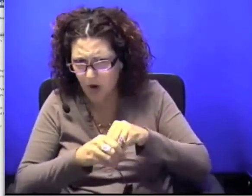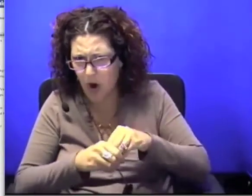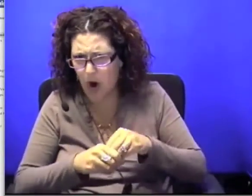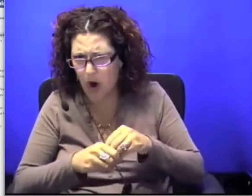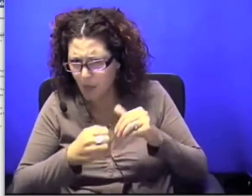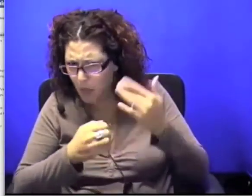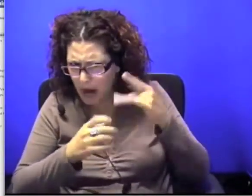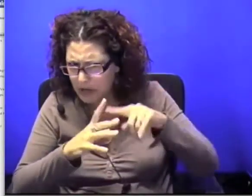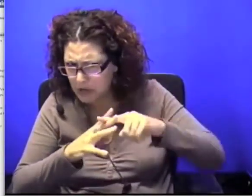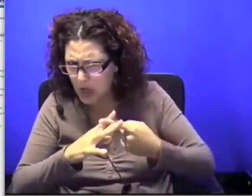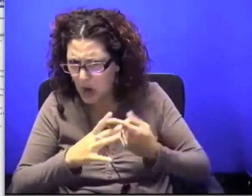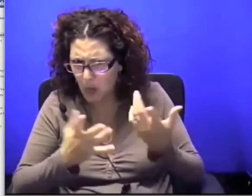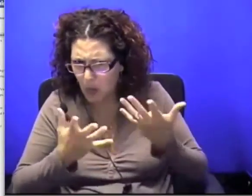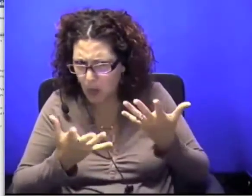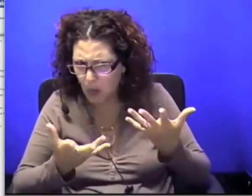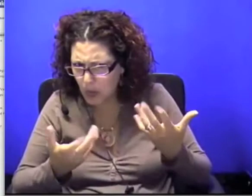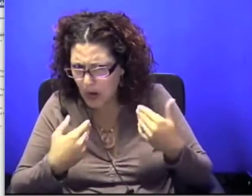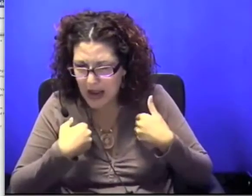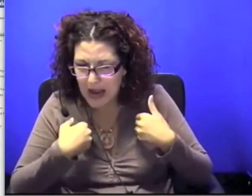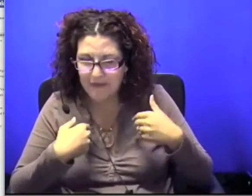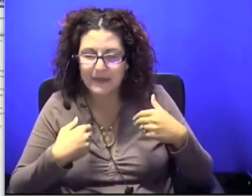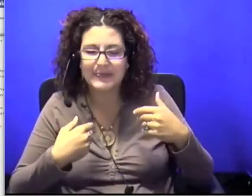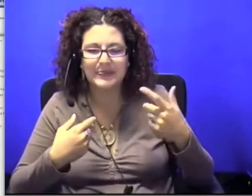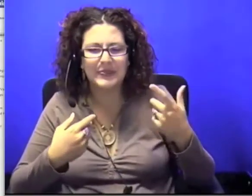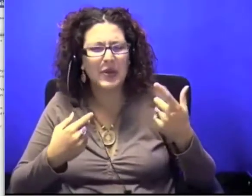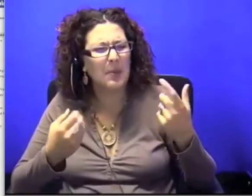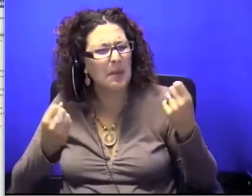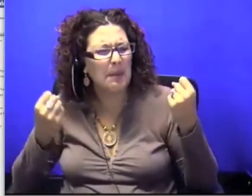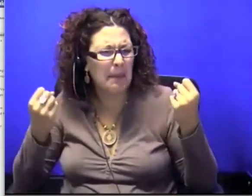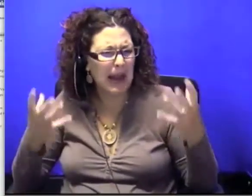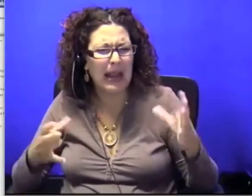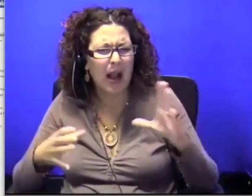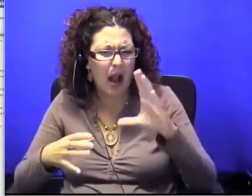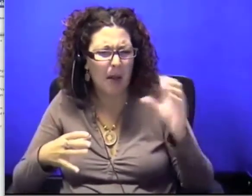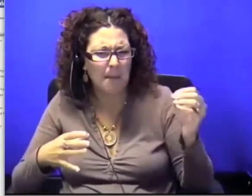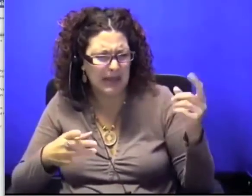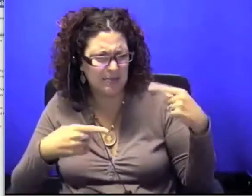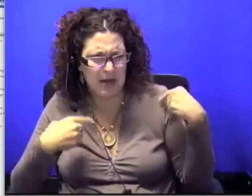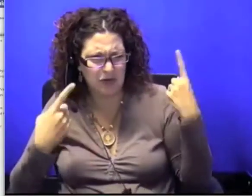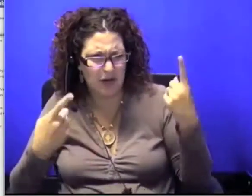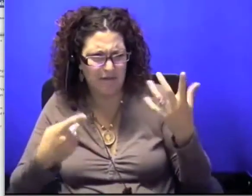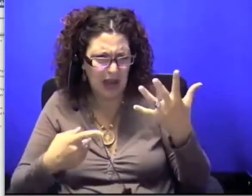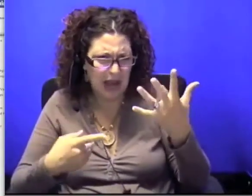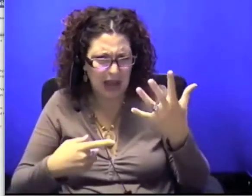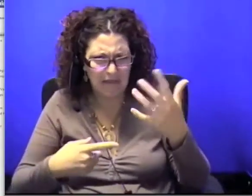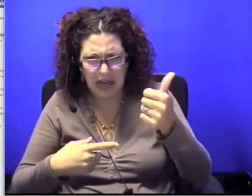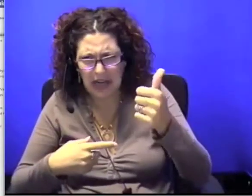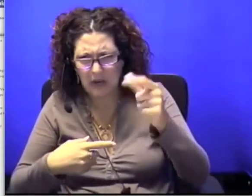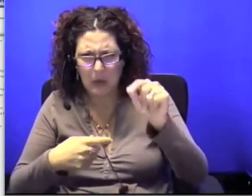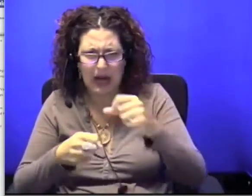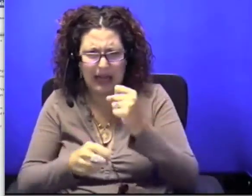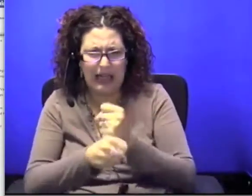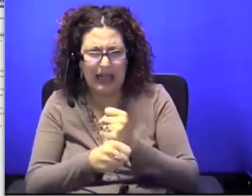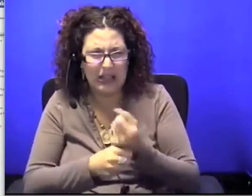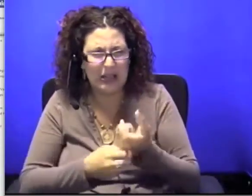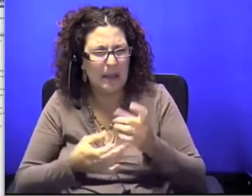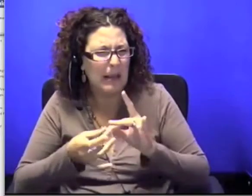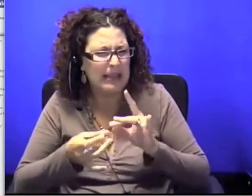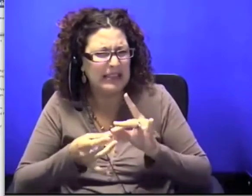and who's involved in it? Whereas, a lot of traditional companies have been around for 5, 10, 15, 20 years. The